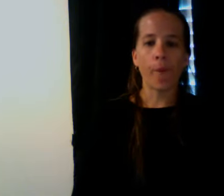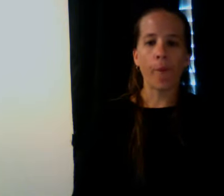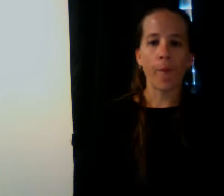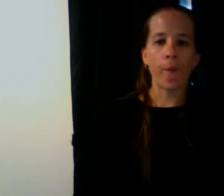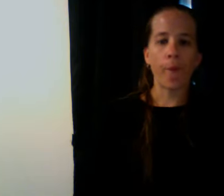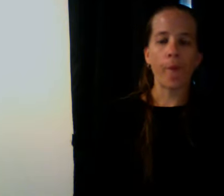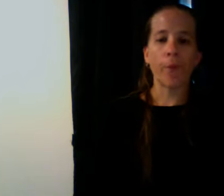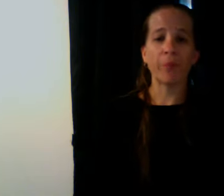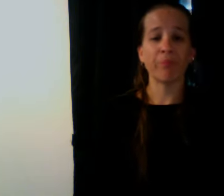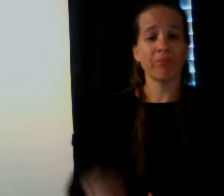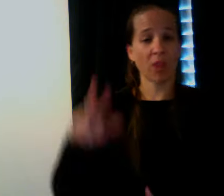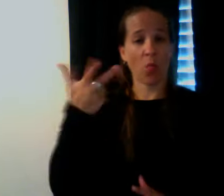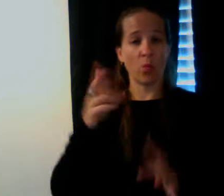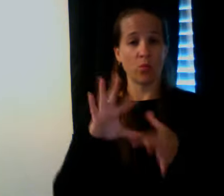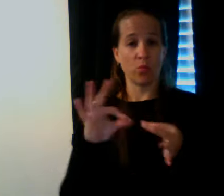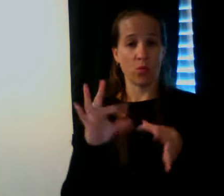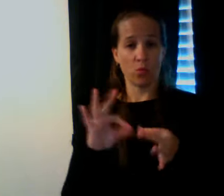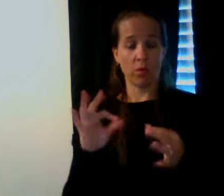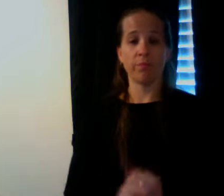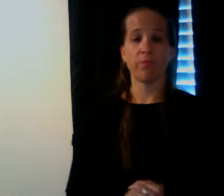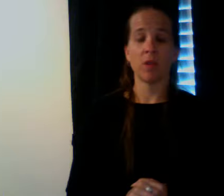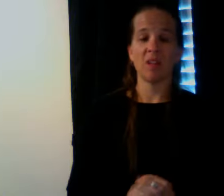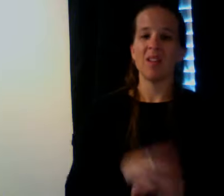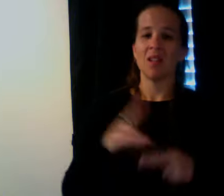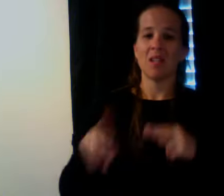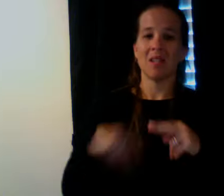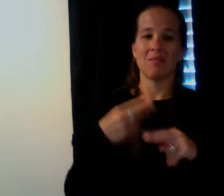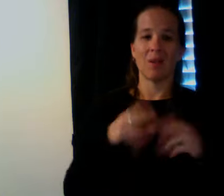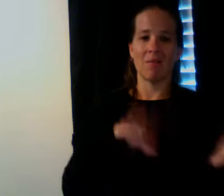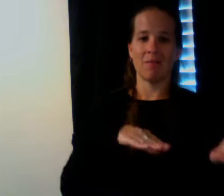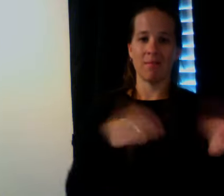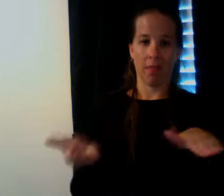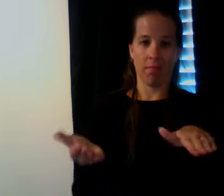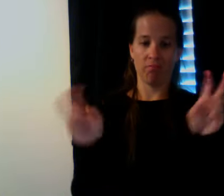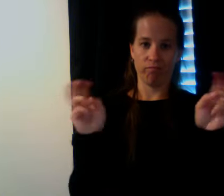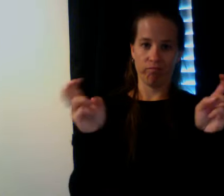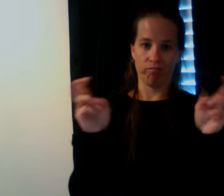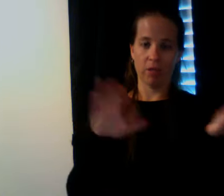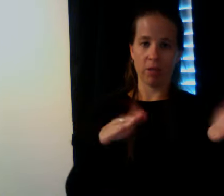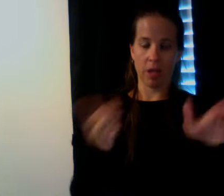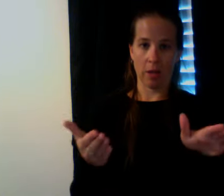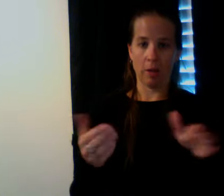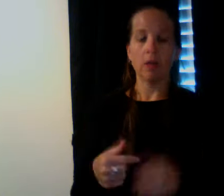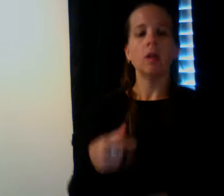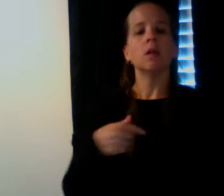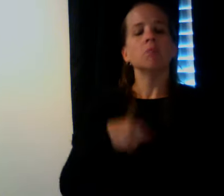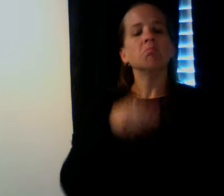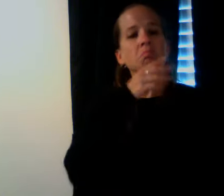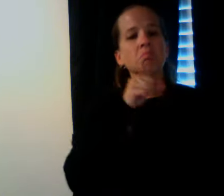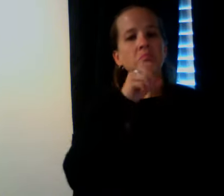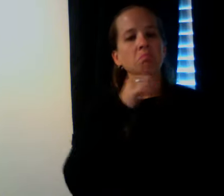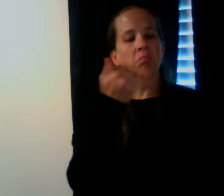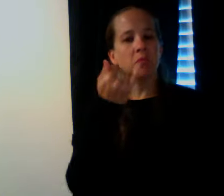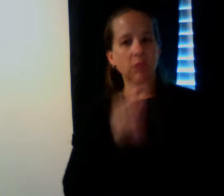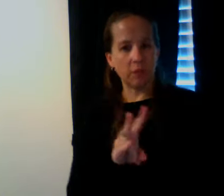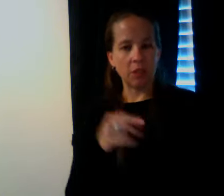My third story is about death. When I was 17, I read a quote that went something like,